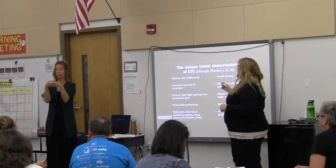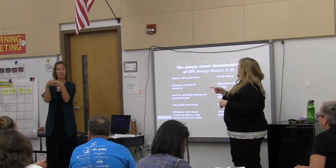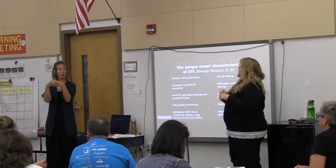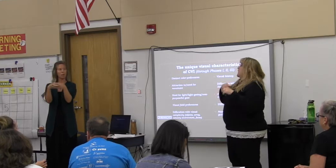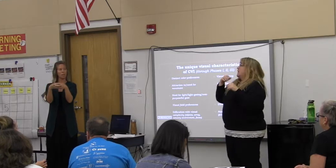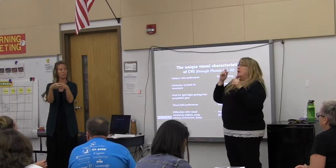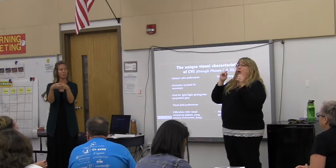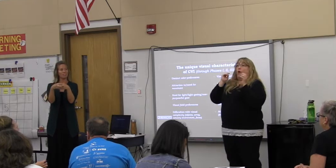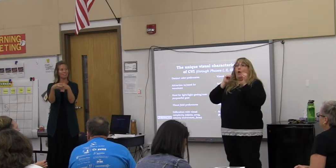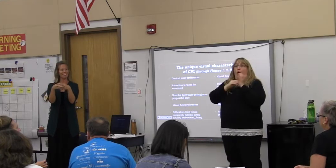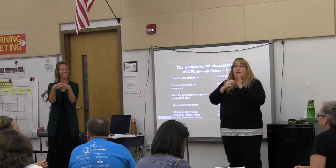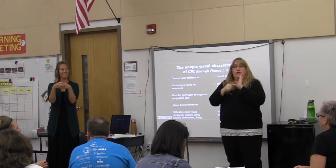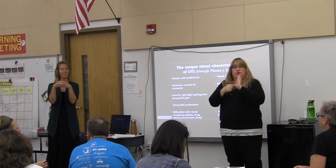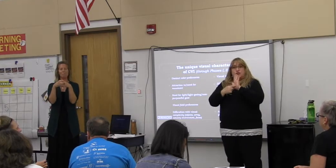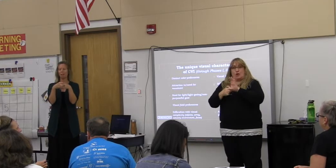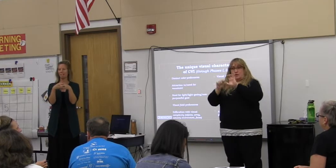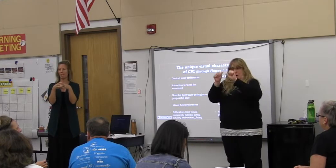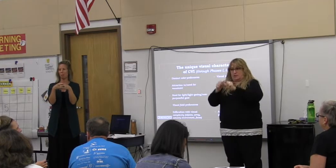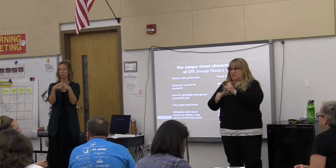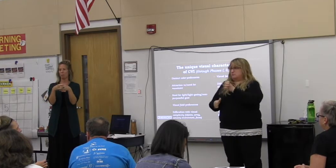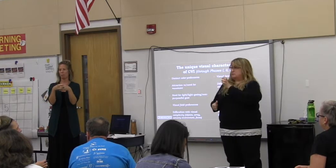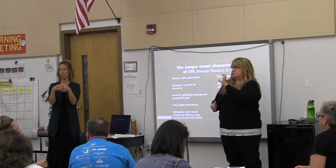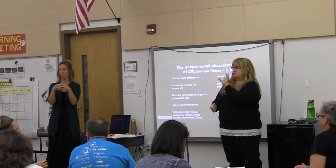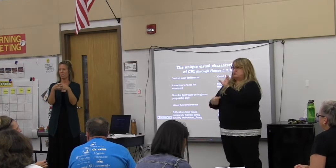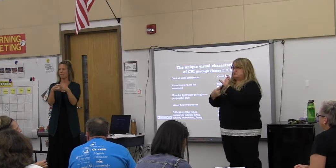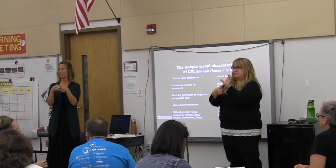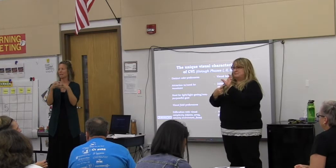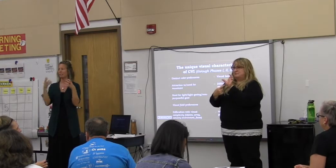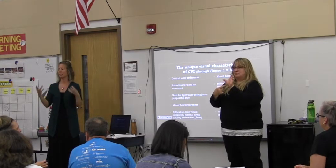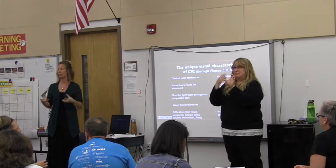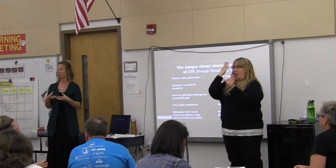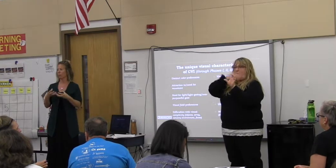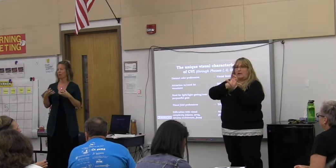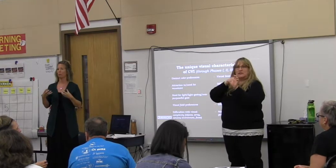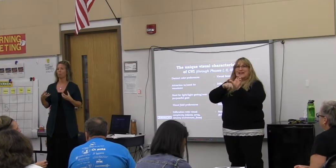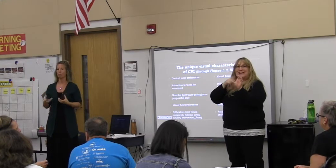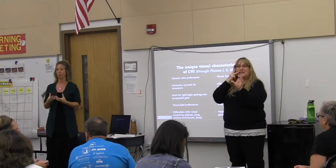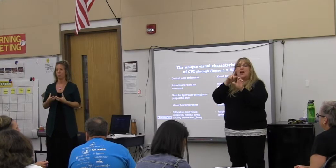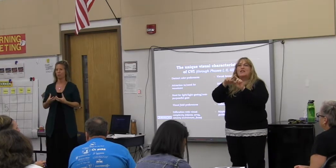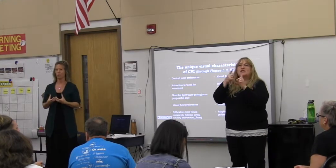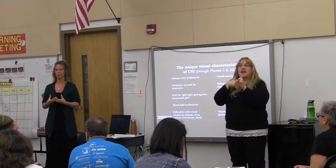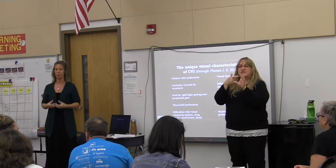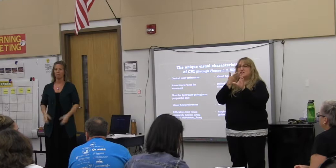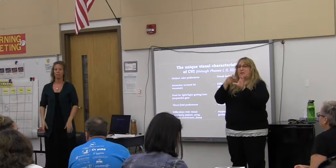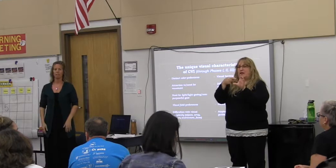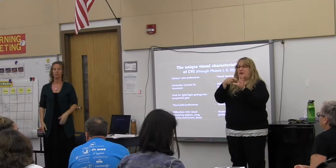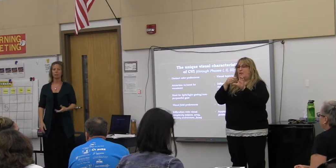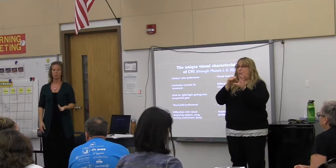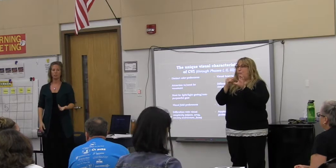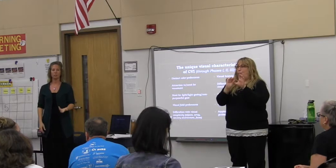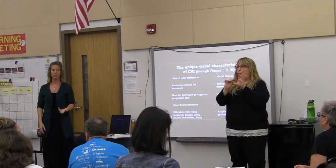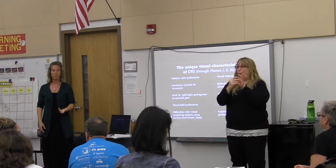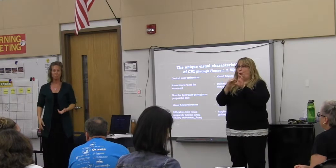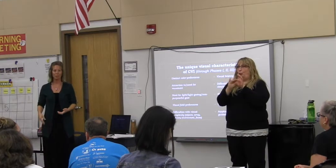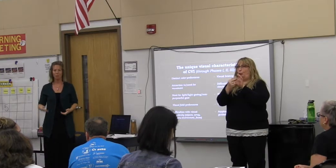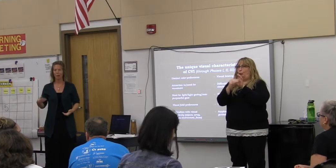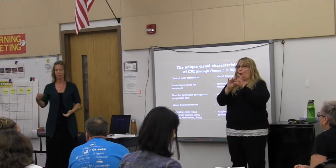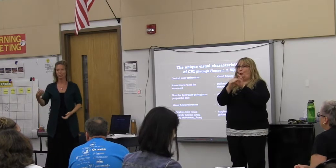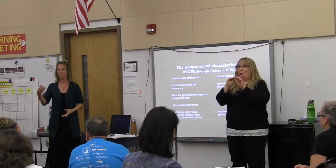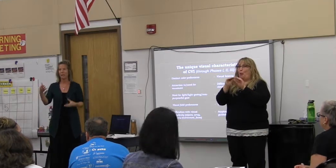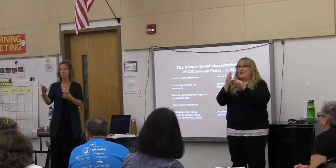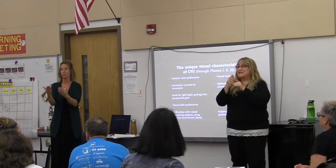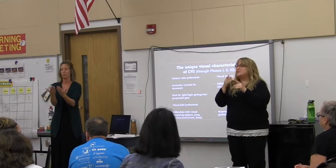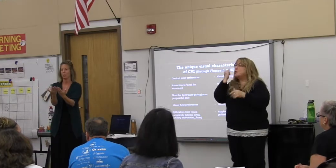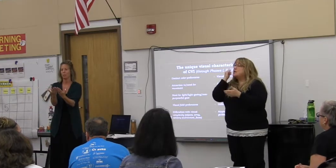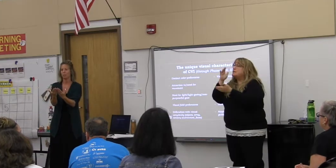present an object, they might not be able to see it unless it has some type of a movement quality. So it's going to feel silly, but if you